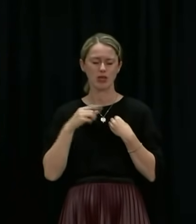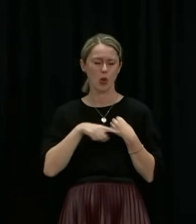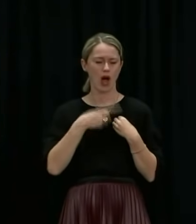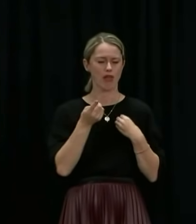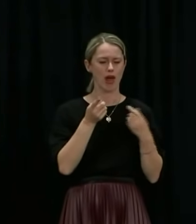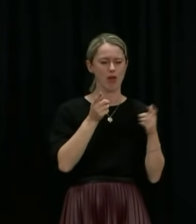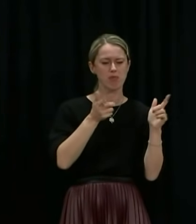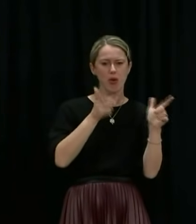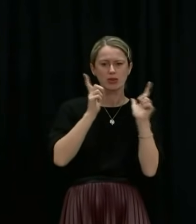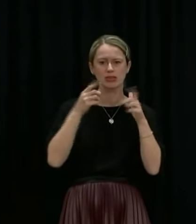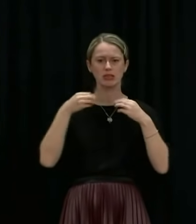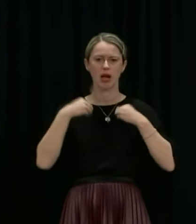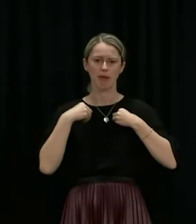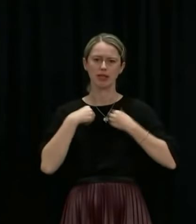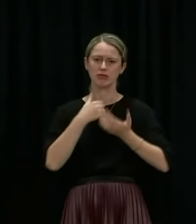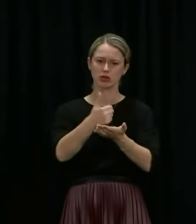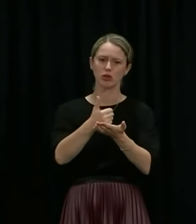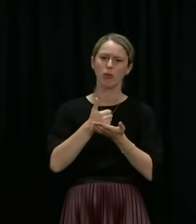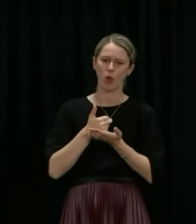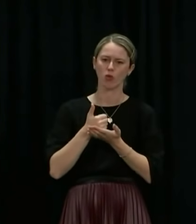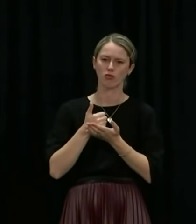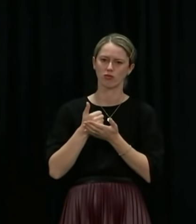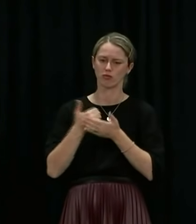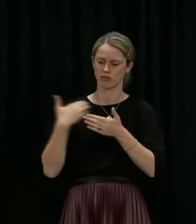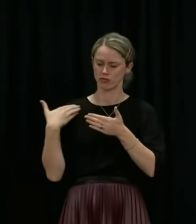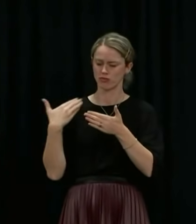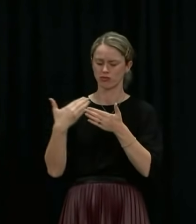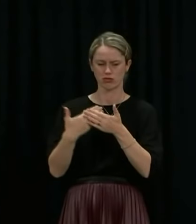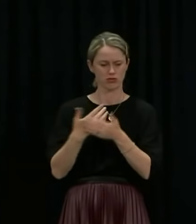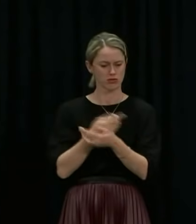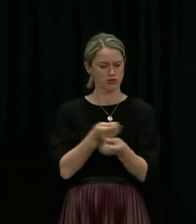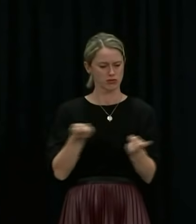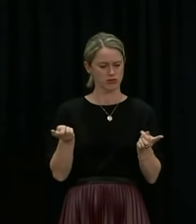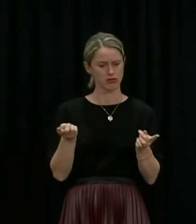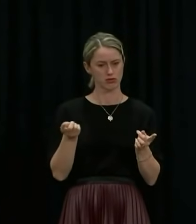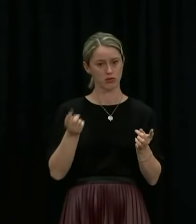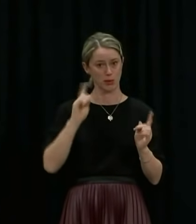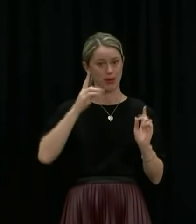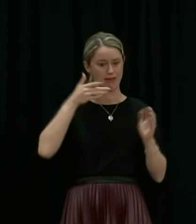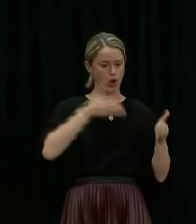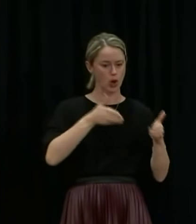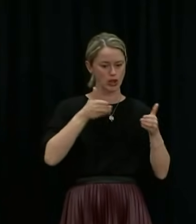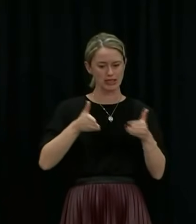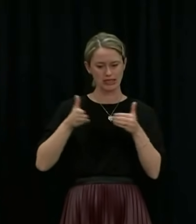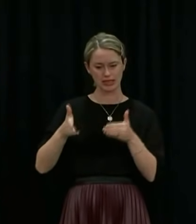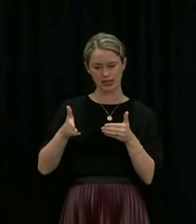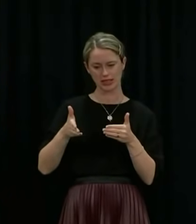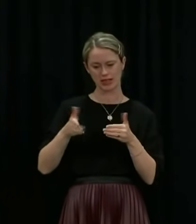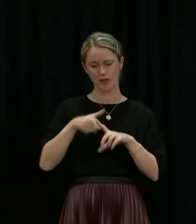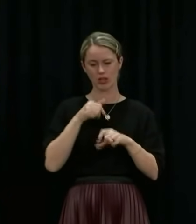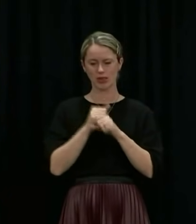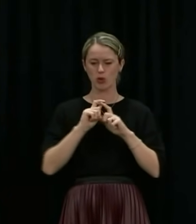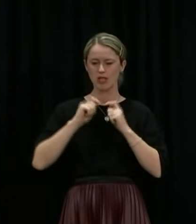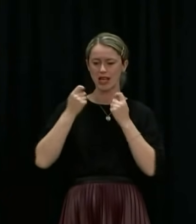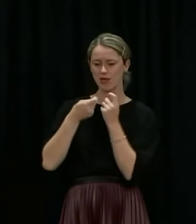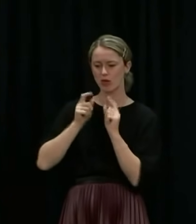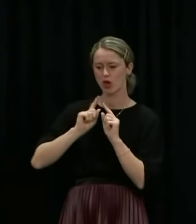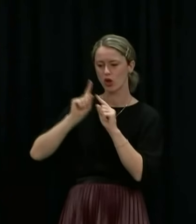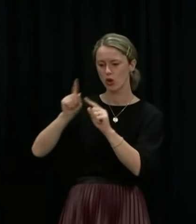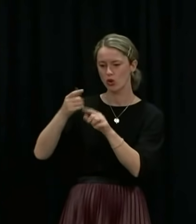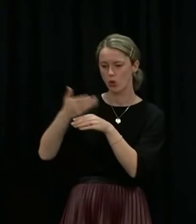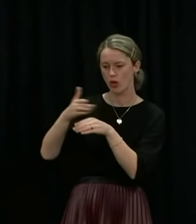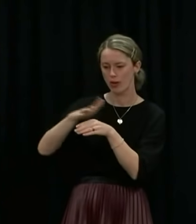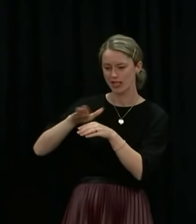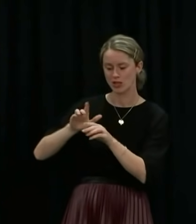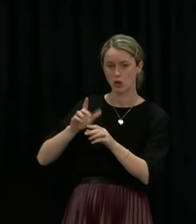employers across the Auckland region over the last few weeks. So they have been a specific focus, and there have been mobile teams going out to workplaces to